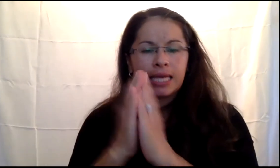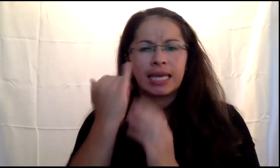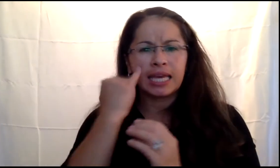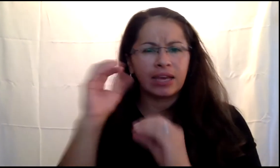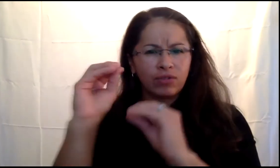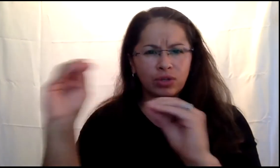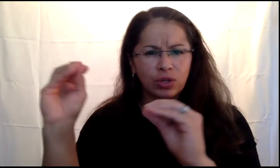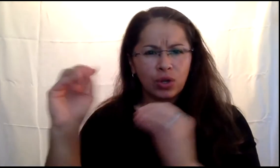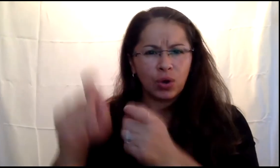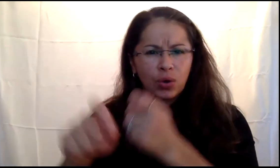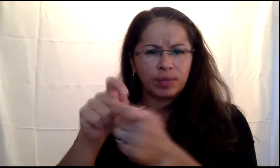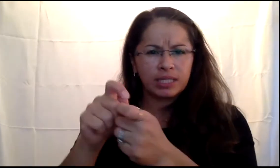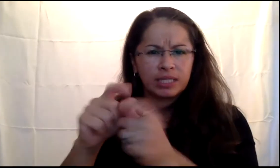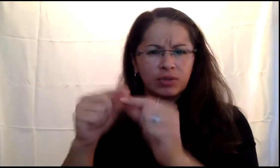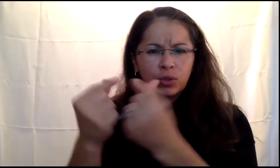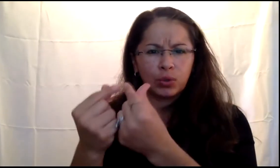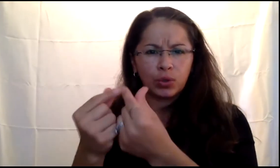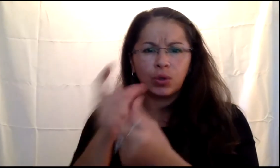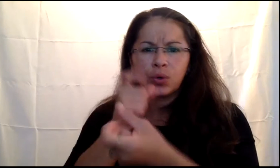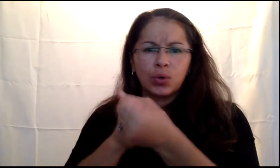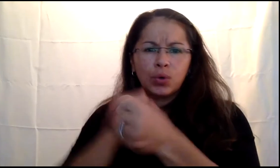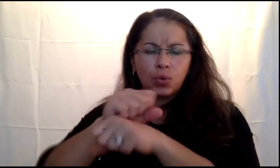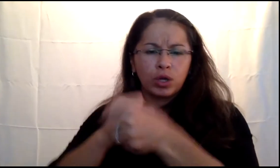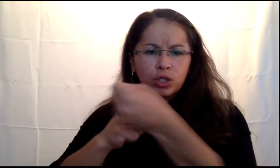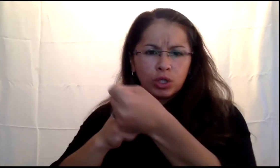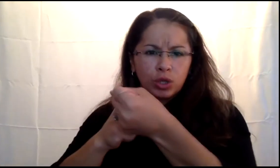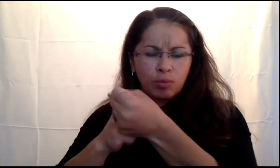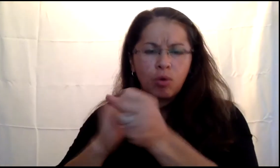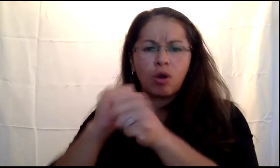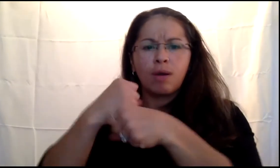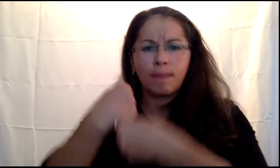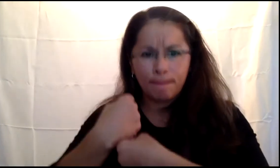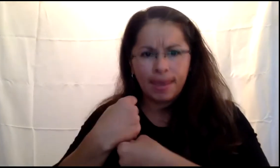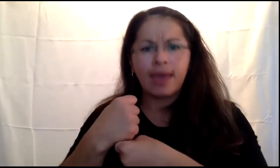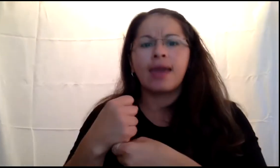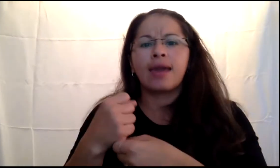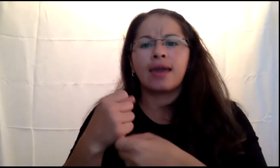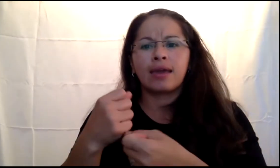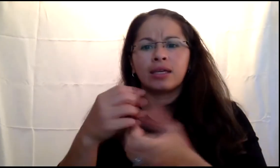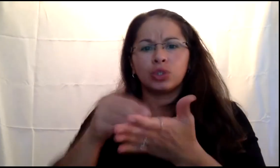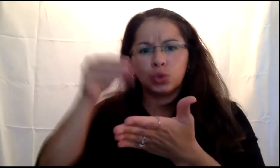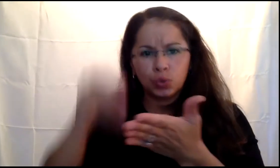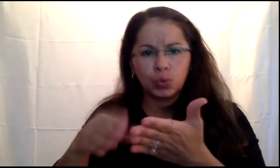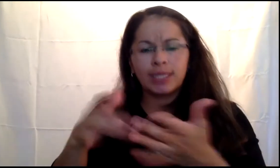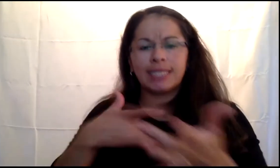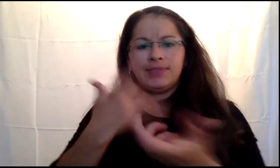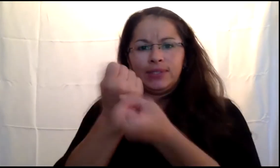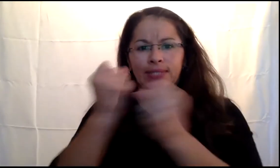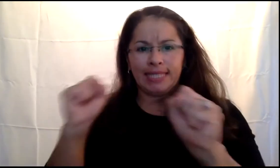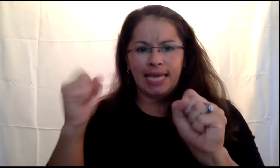who work to support and or make undocumented students feel safe on a particular campus. What advice do you all have for students who are seeking